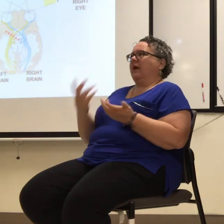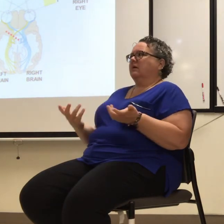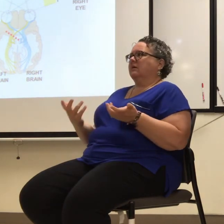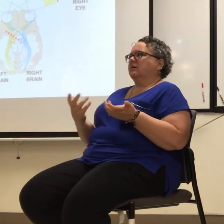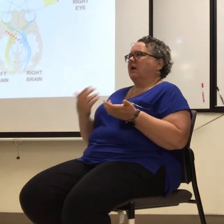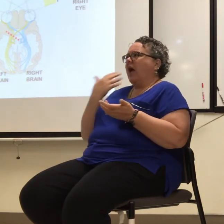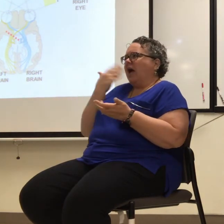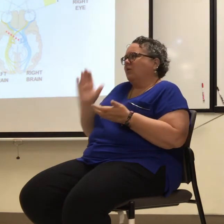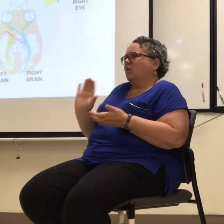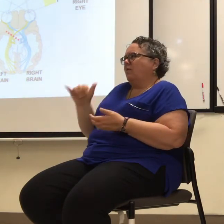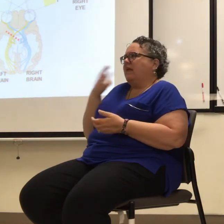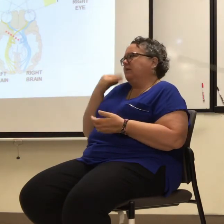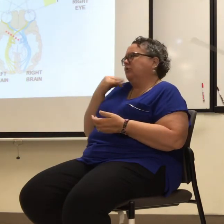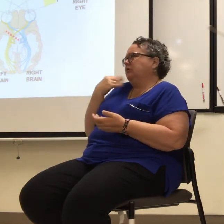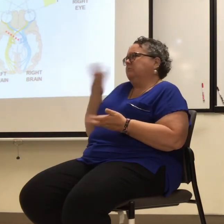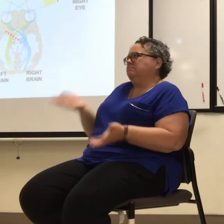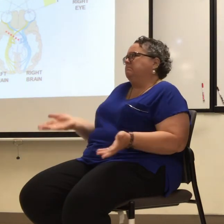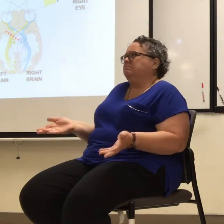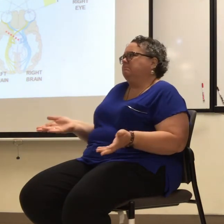I don't know what that's like.